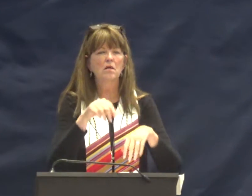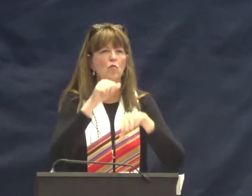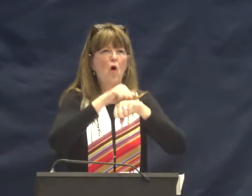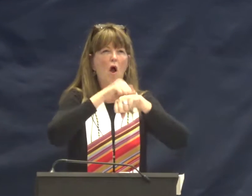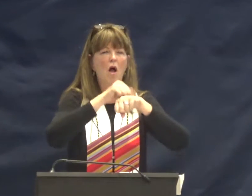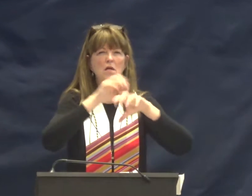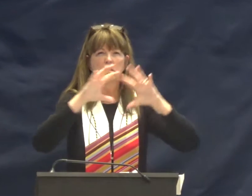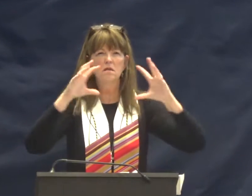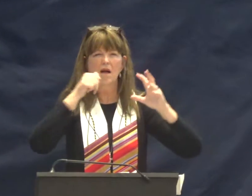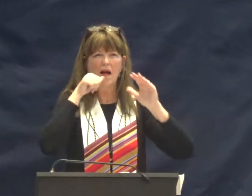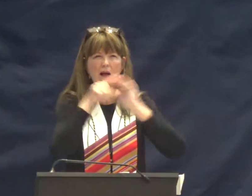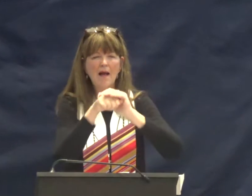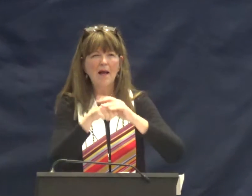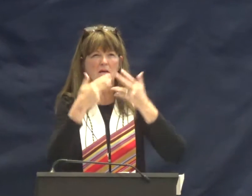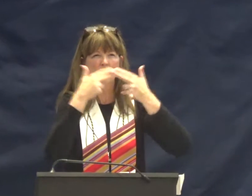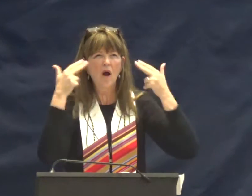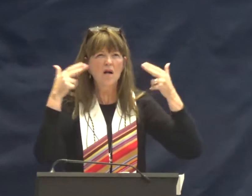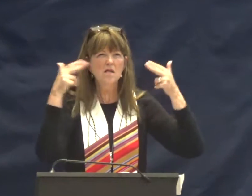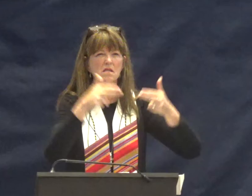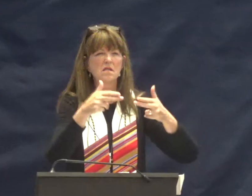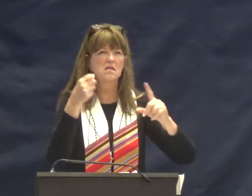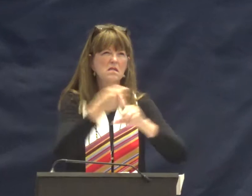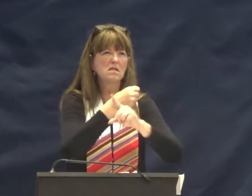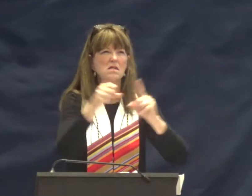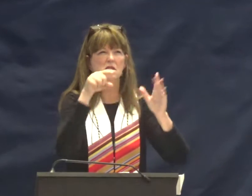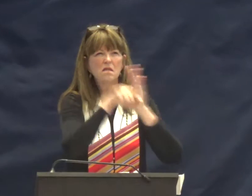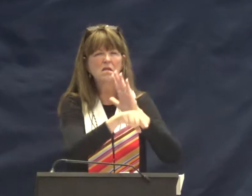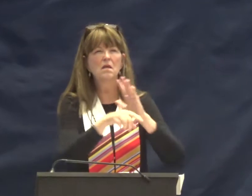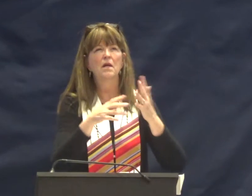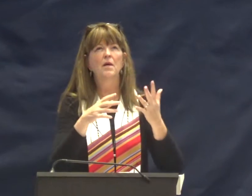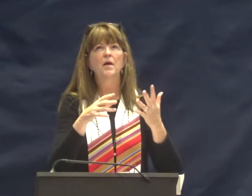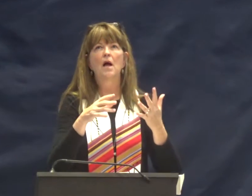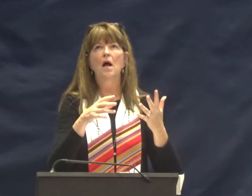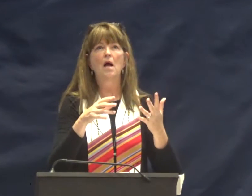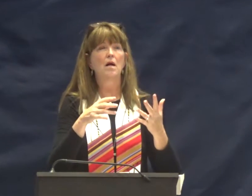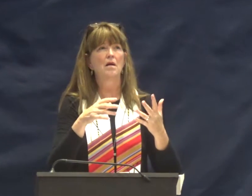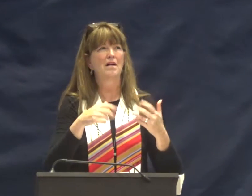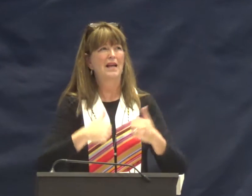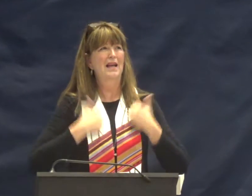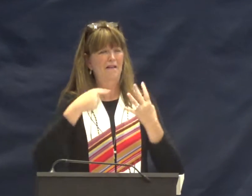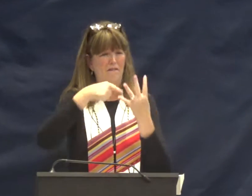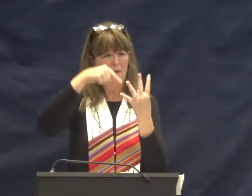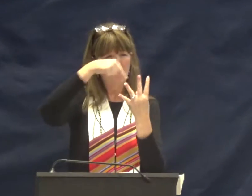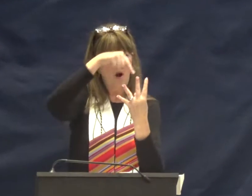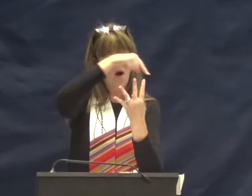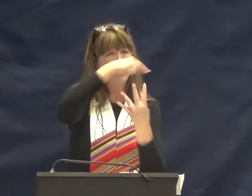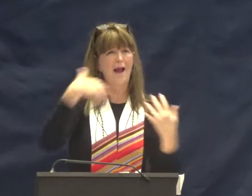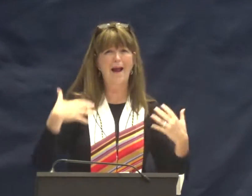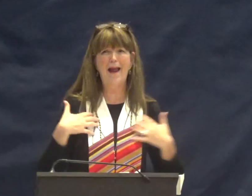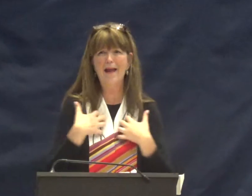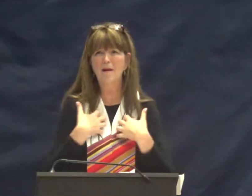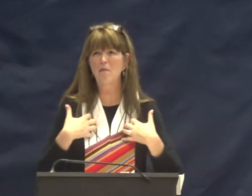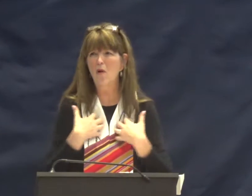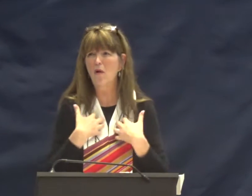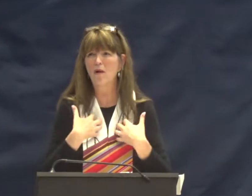dangers in the world. You know the story of the Good Samaritan. The thieves were hiding among the rocks, and then they